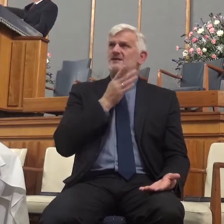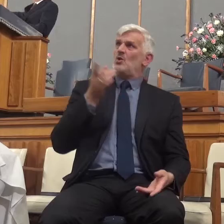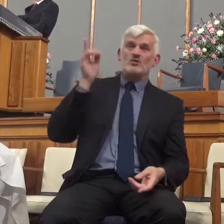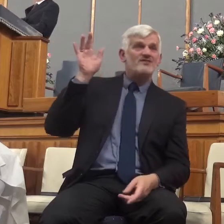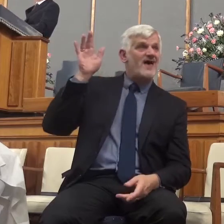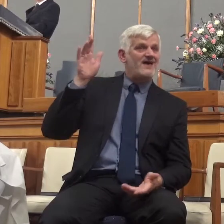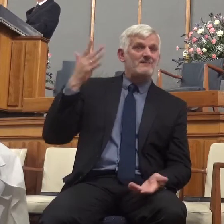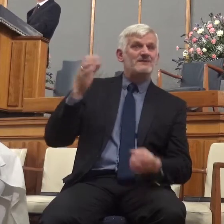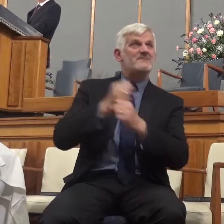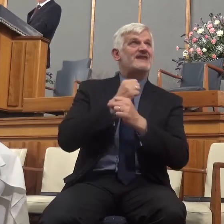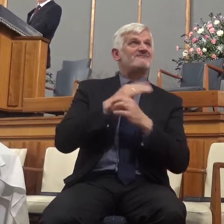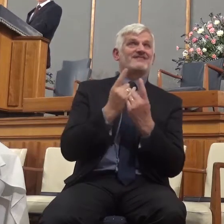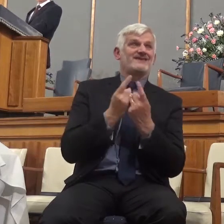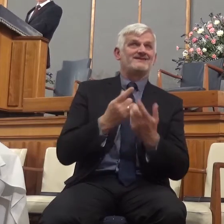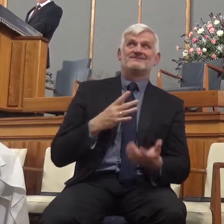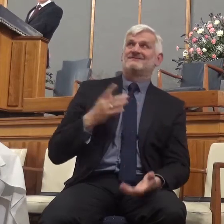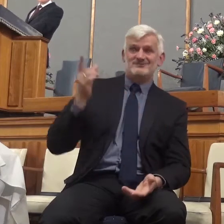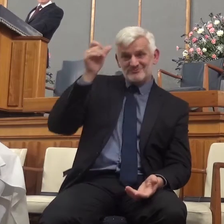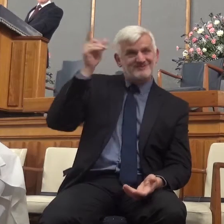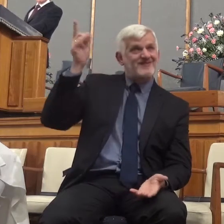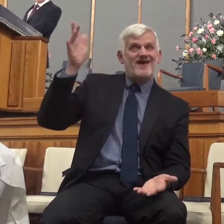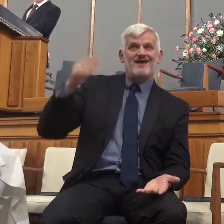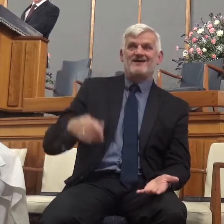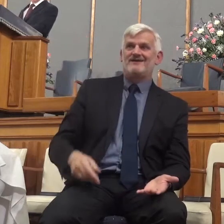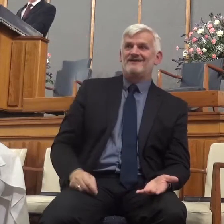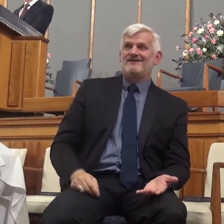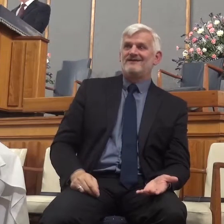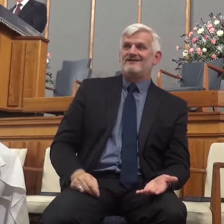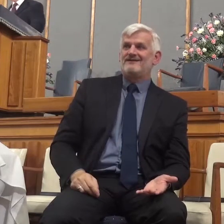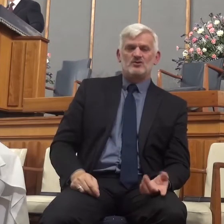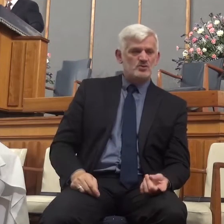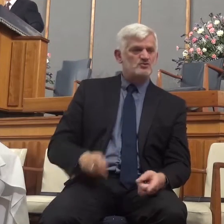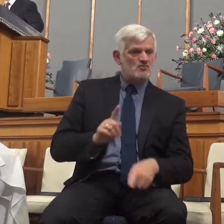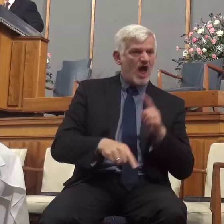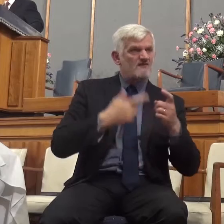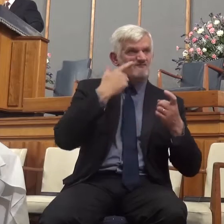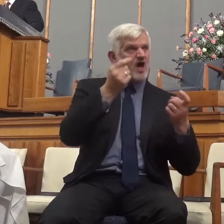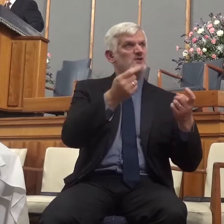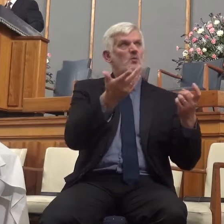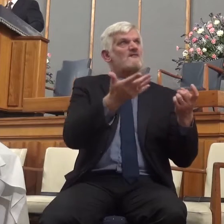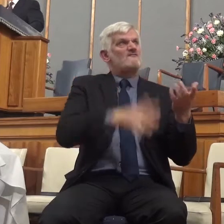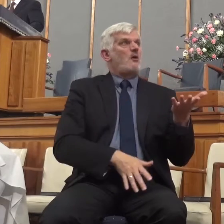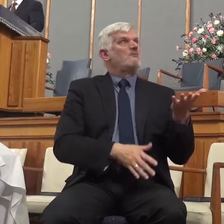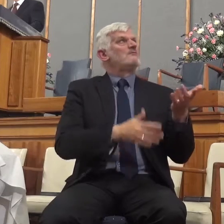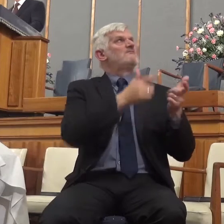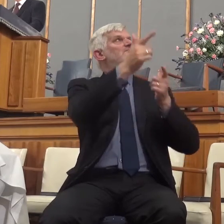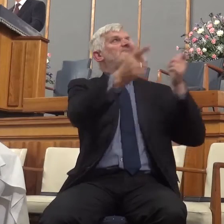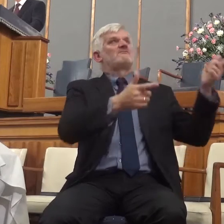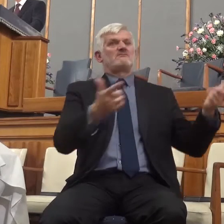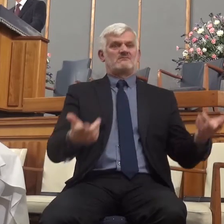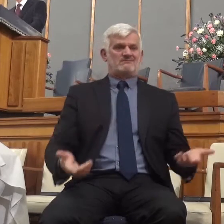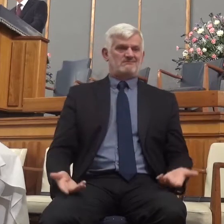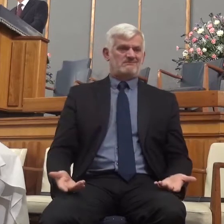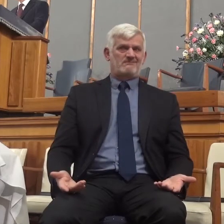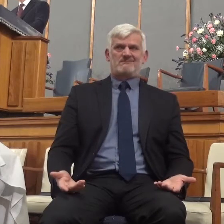the evidence of design. But mankind, in determined unbelief, is like throwing